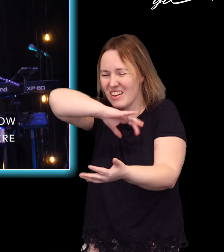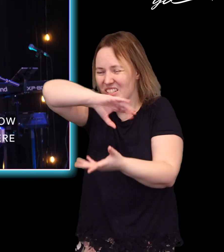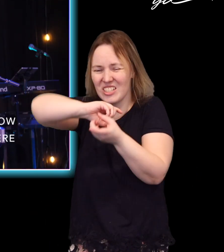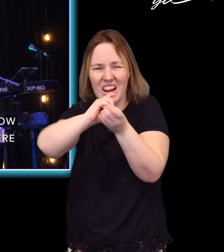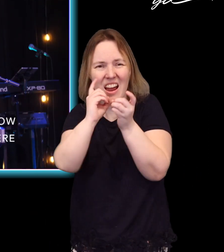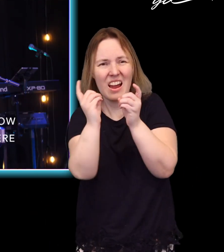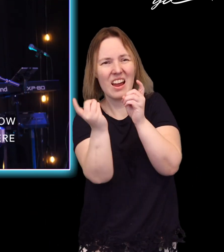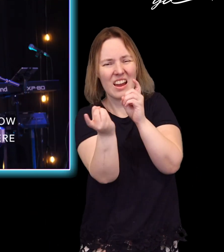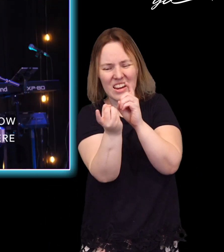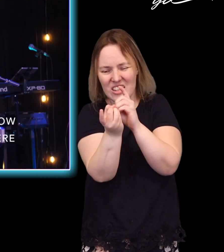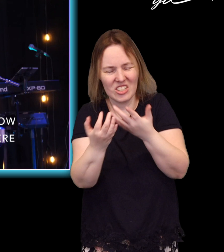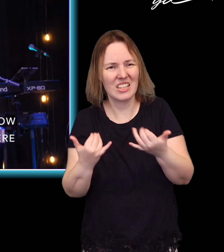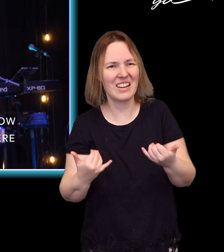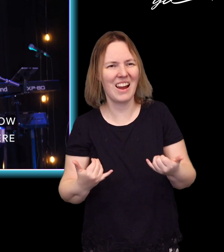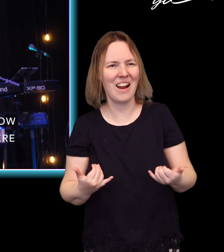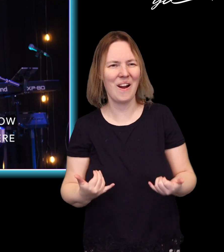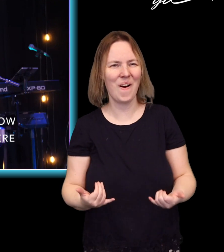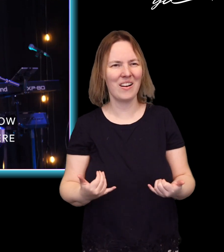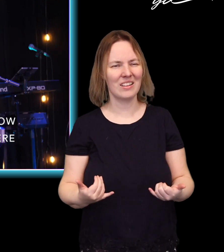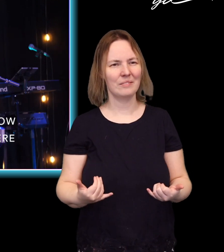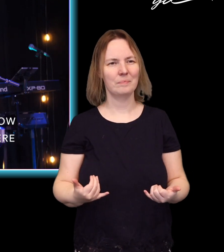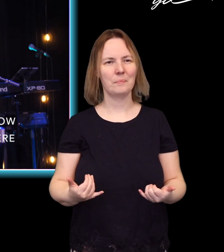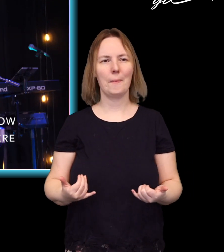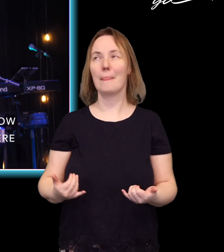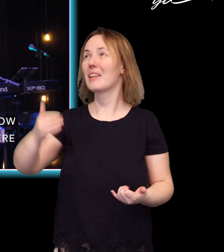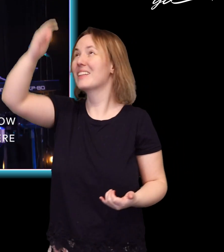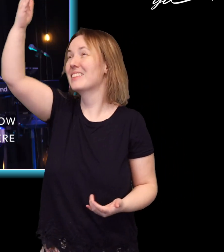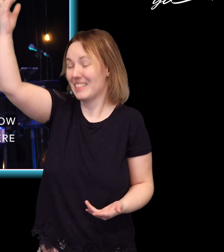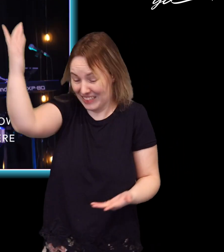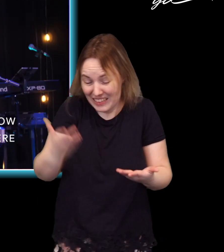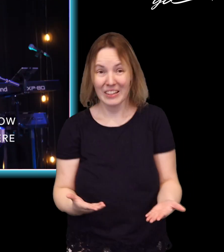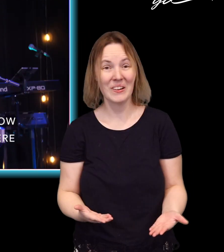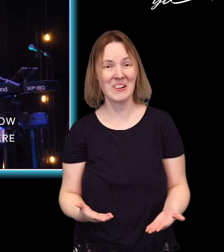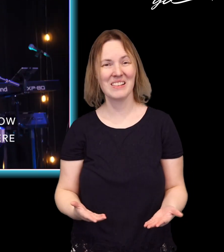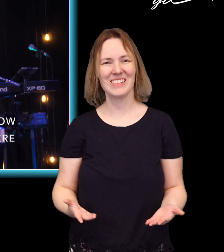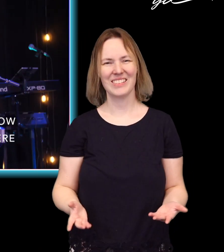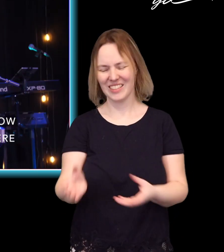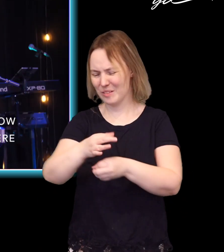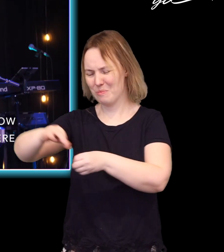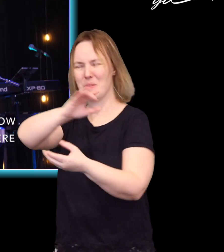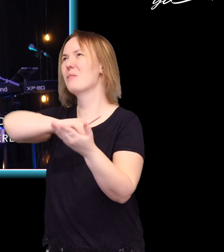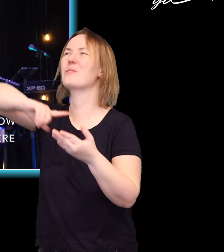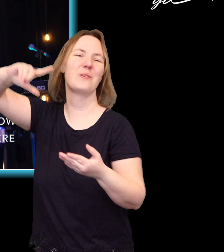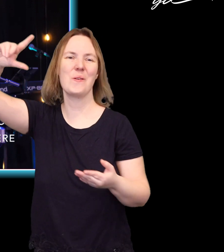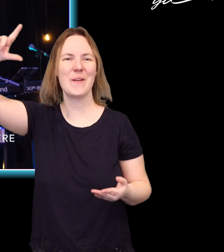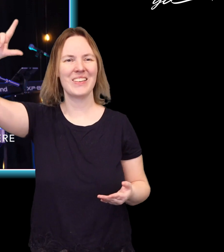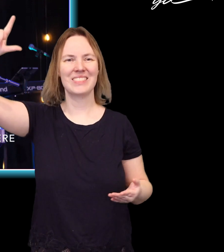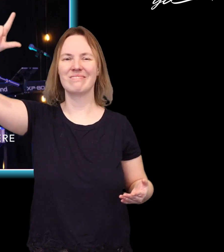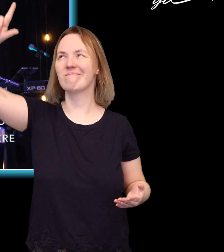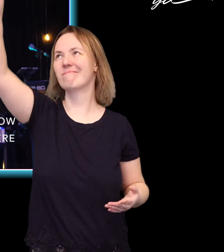atmosphere is changed now, for he is here. The Spirit of the